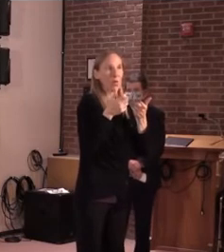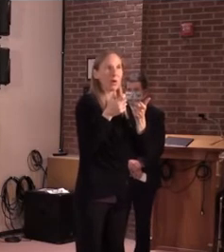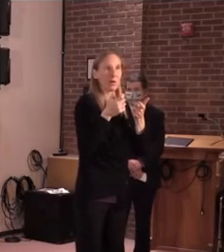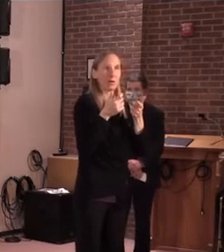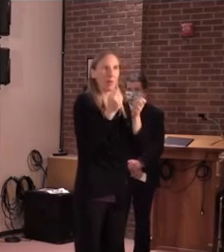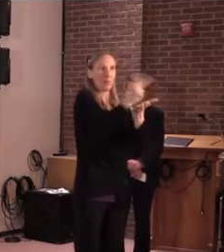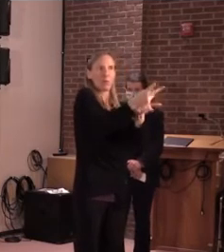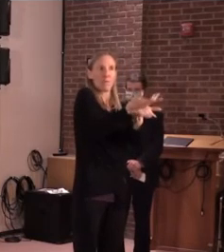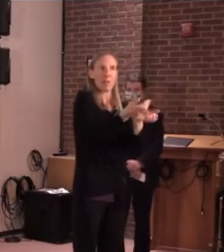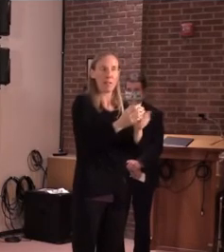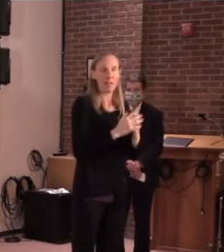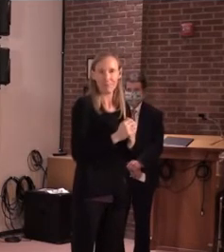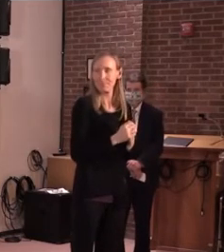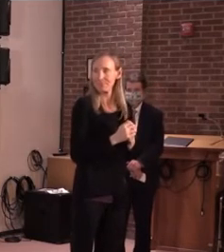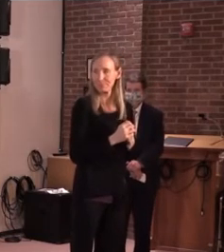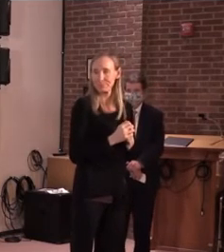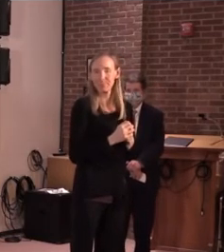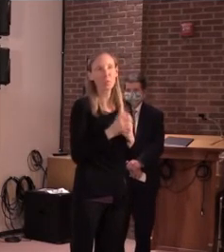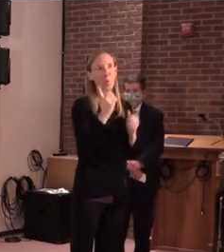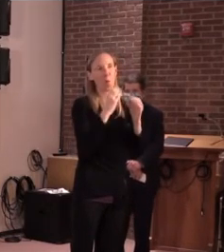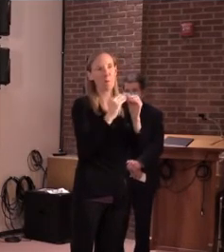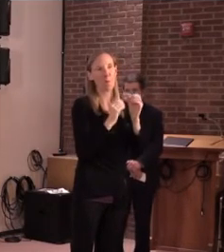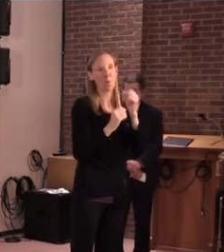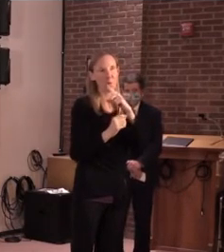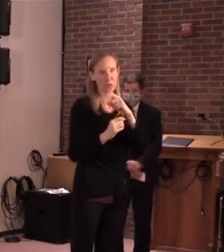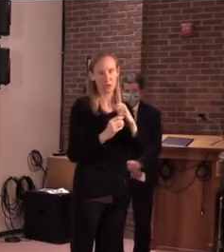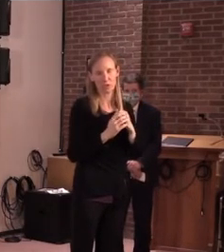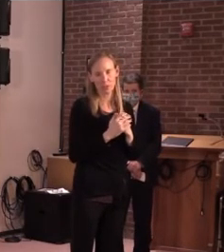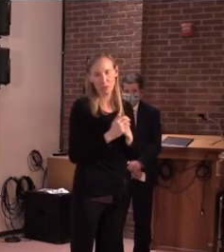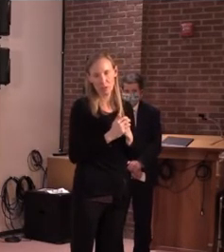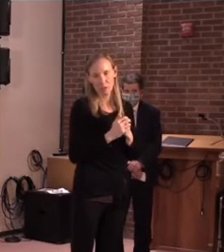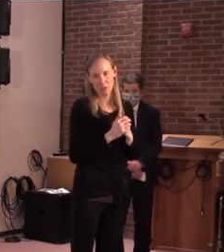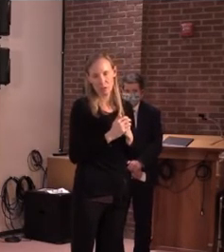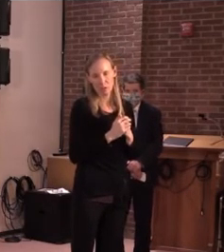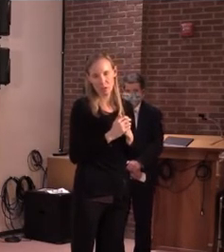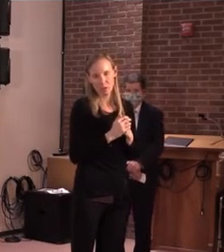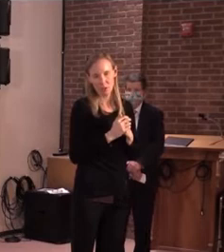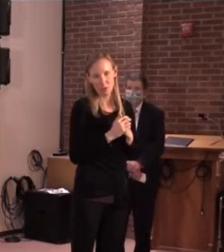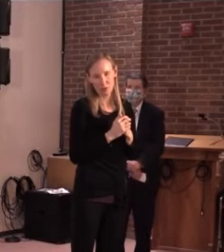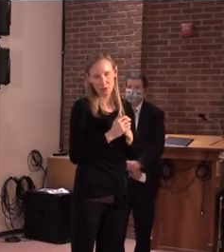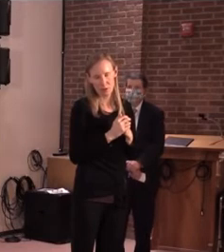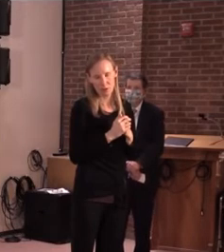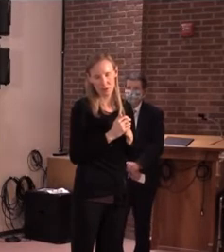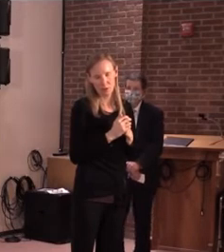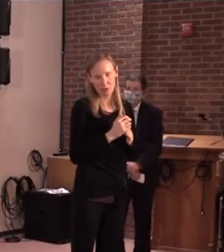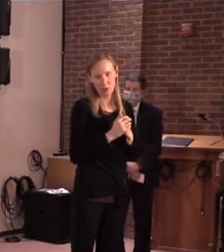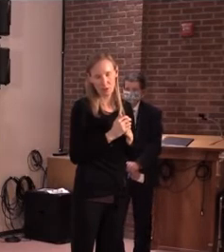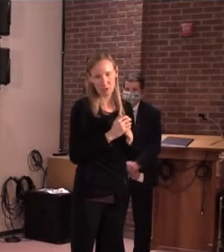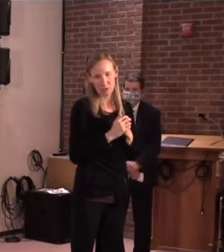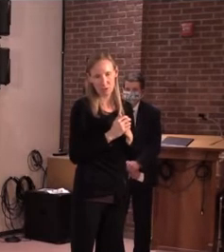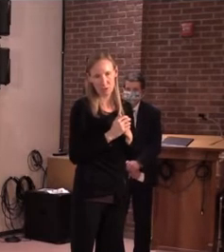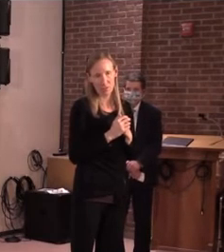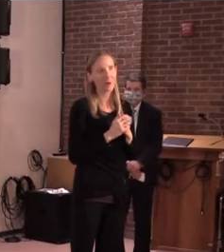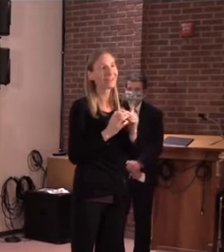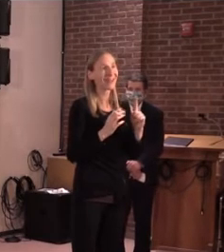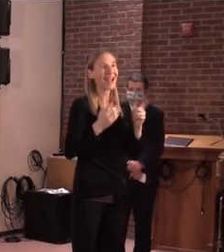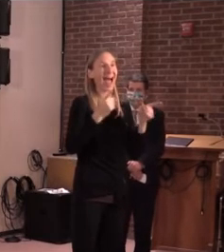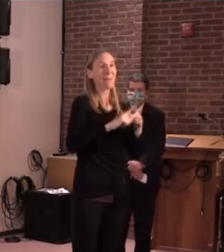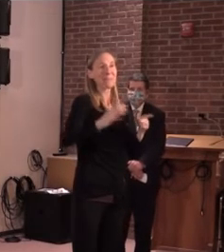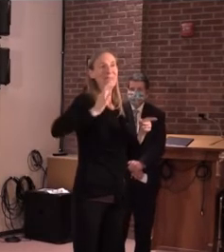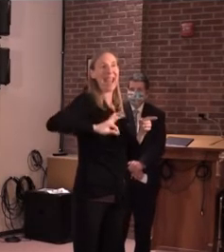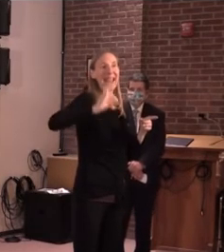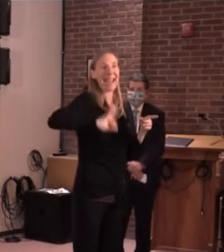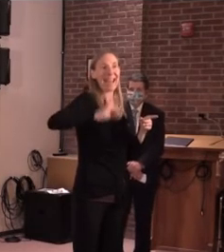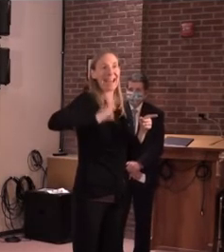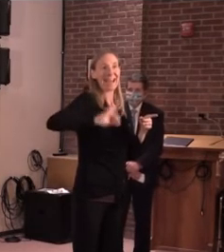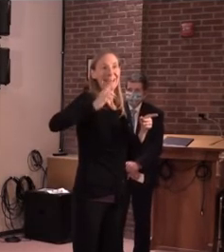Okay, and as a follow-up, Governor, there's kind of a battle going on as to when in Maine, when they were going to open up